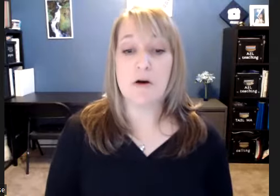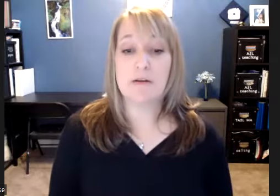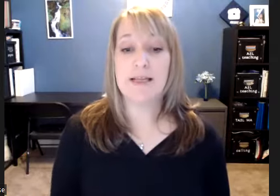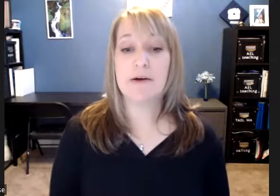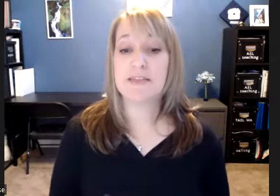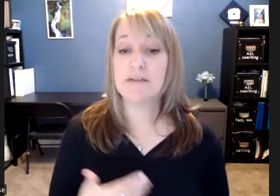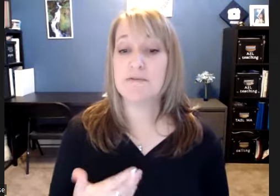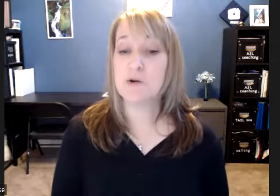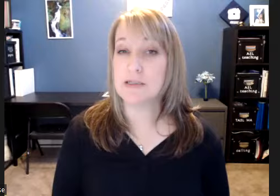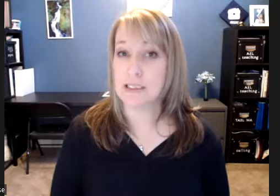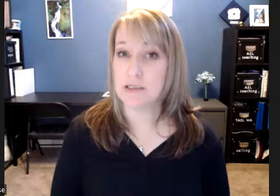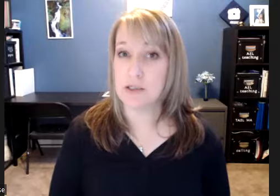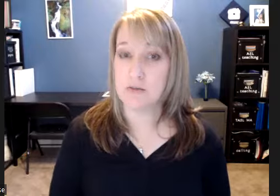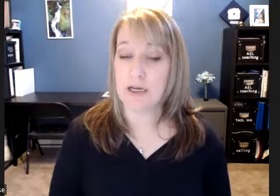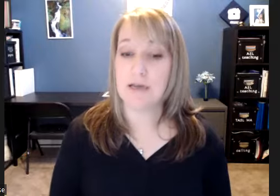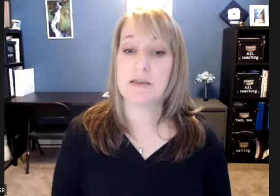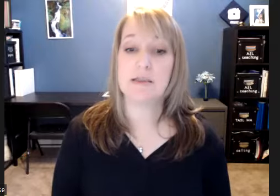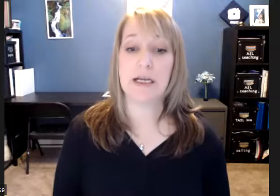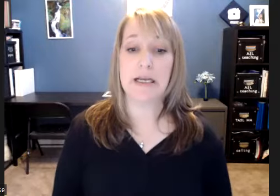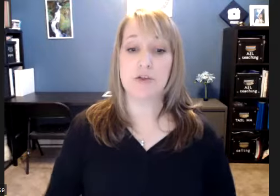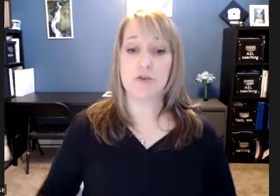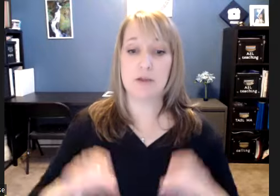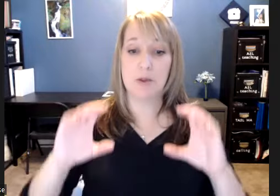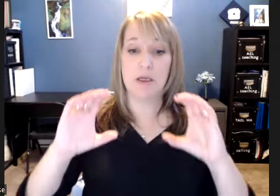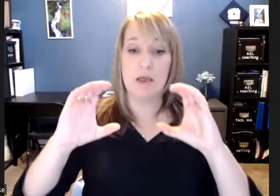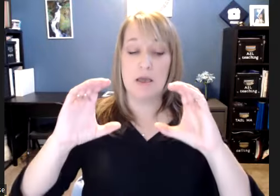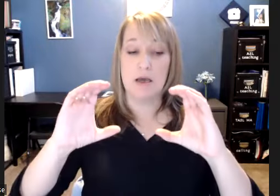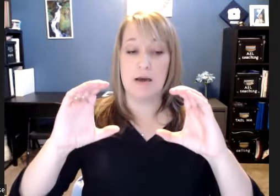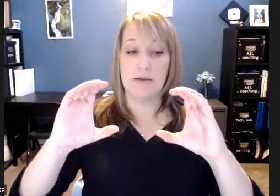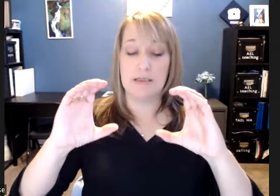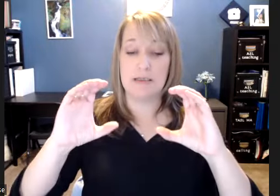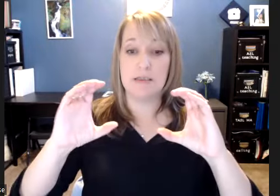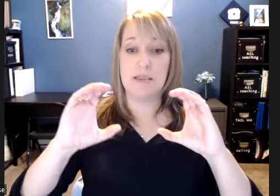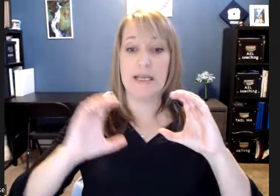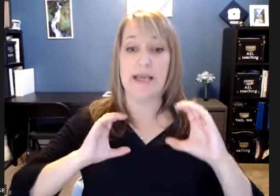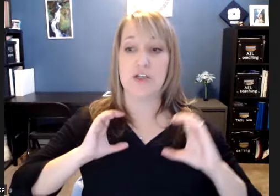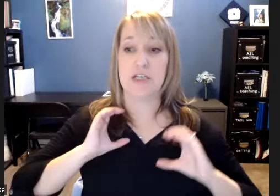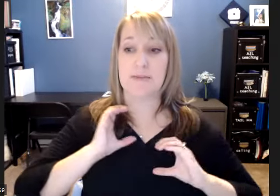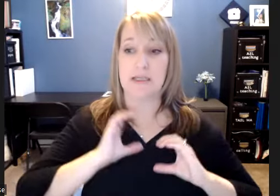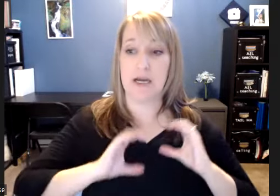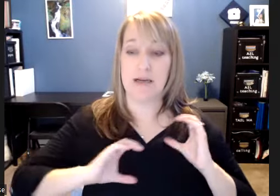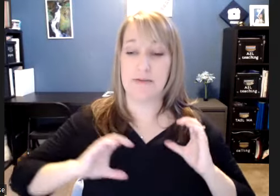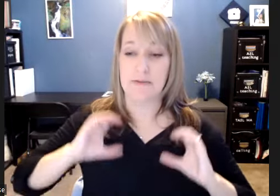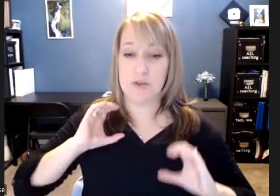Floral. Now I've seen floral signed 2 ways in the Signing Naturally book. It's C hand shapes that kind of do